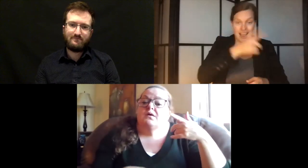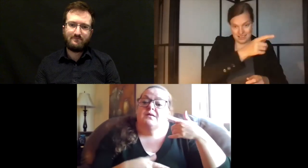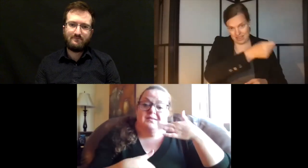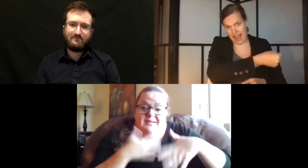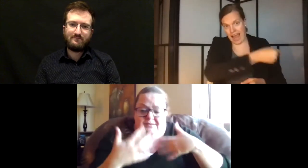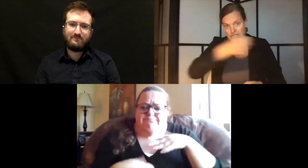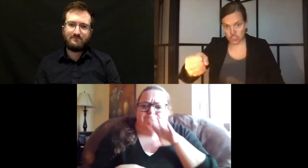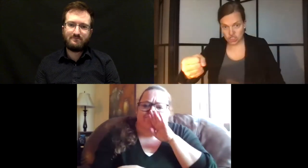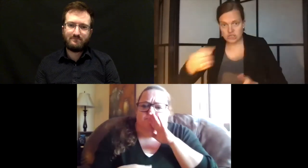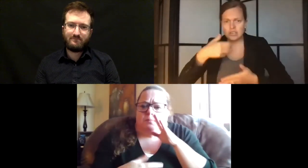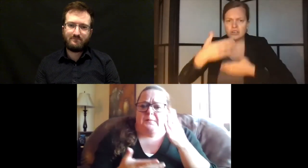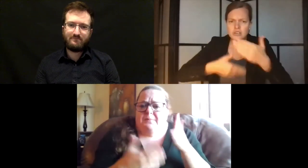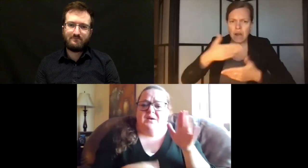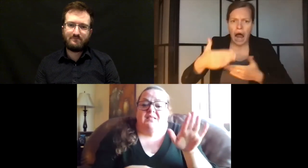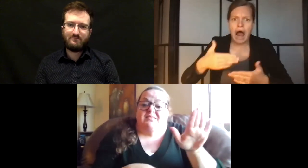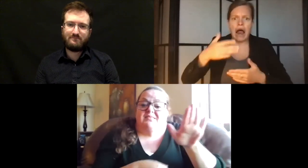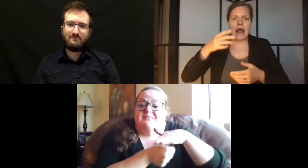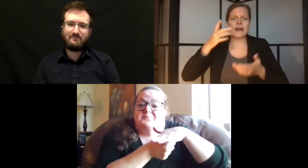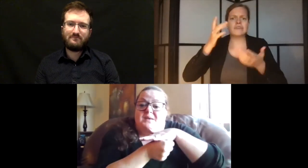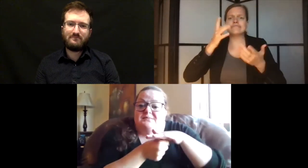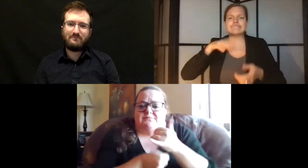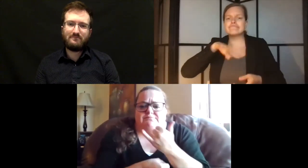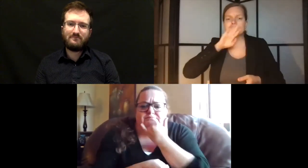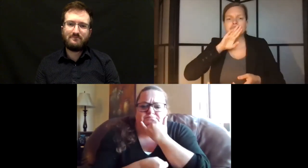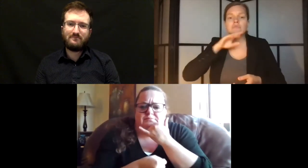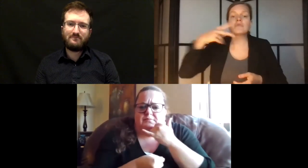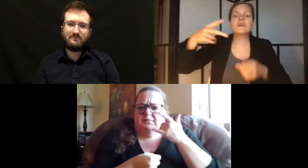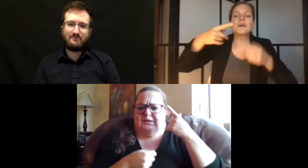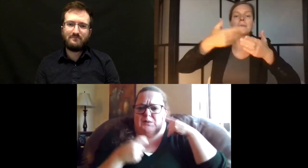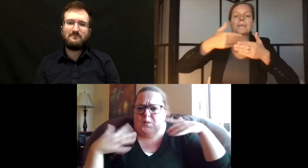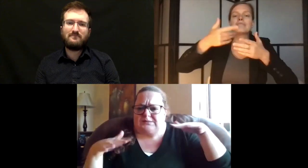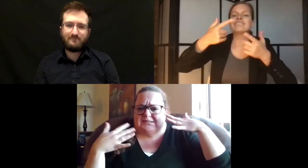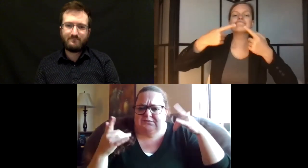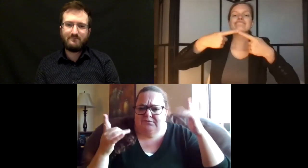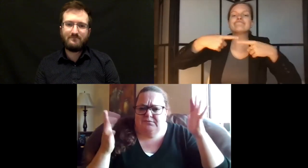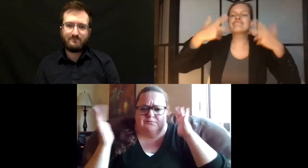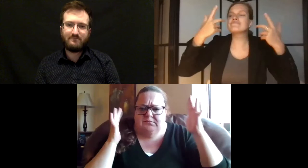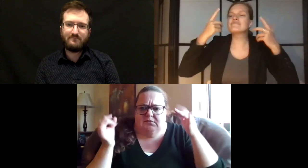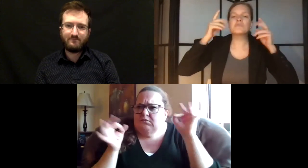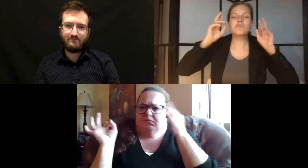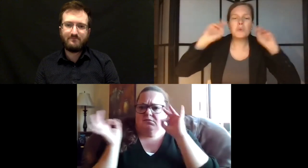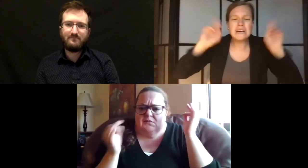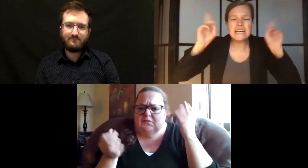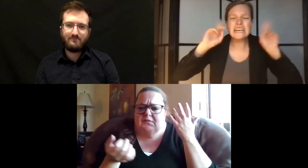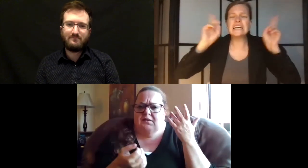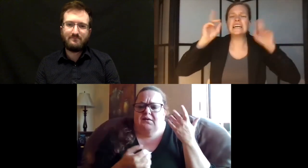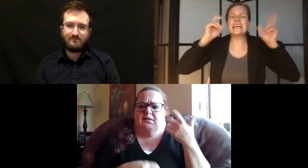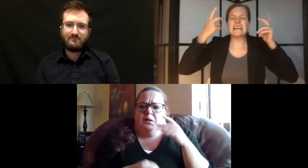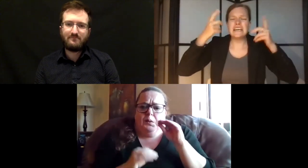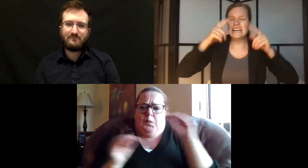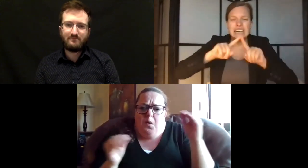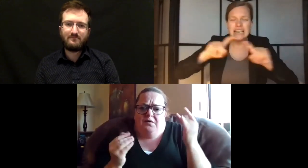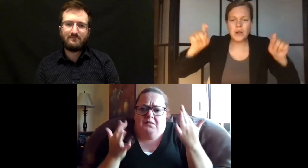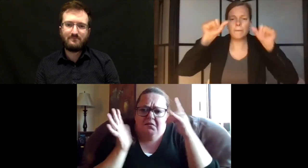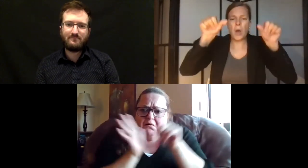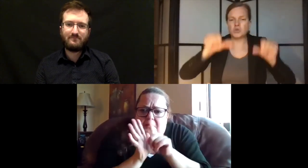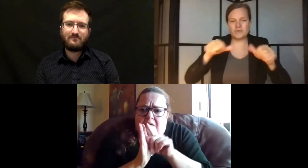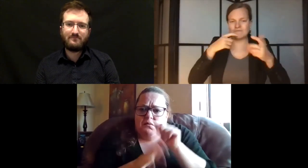hearing individual is hired by a company, perhaps they're working in a very noisy environment or a very